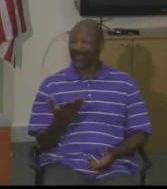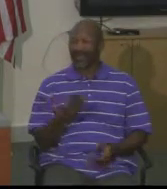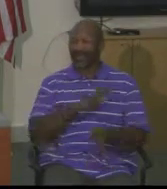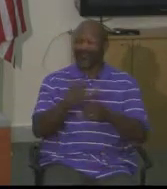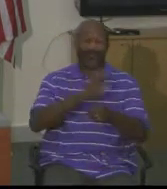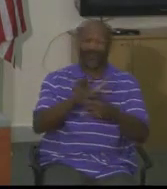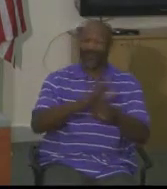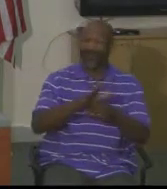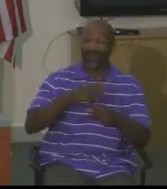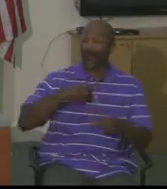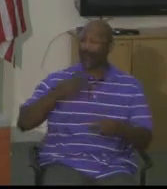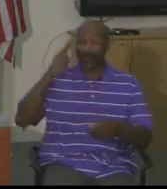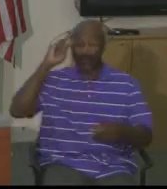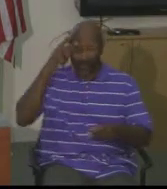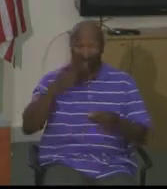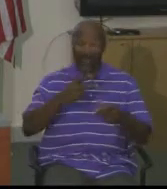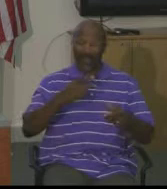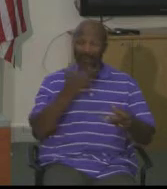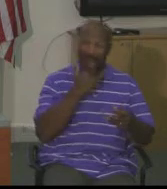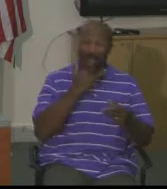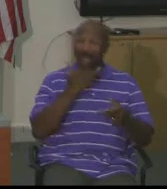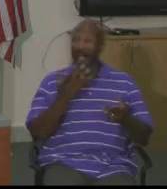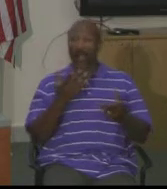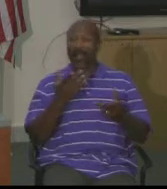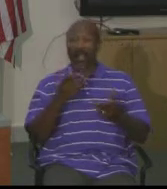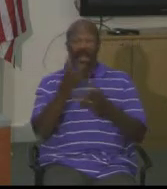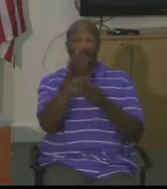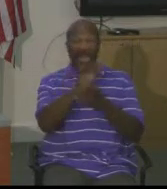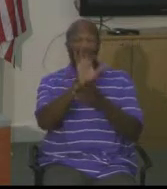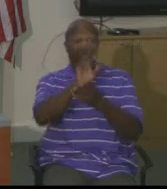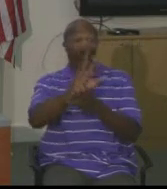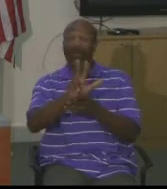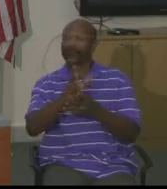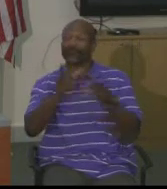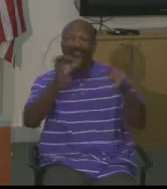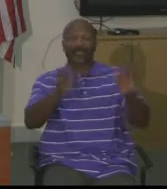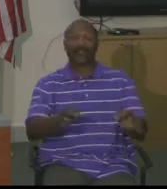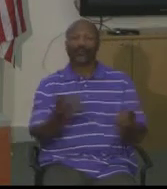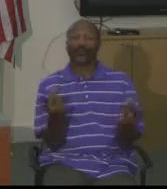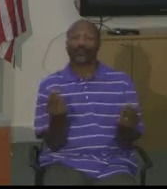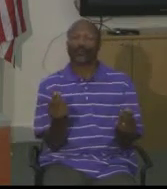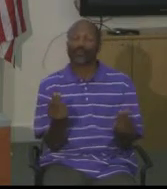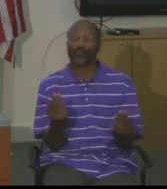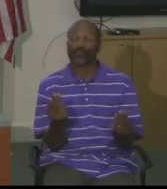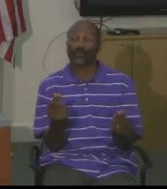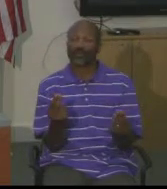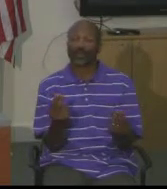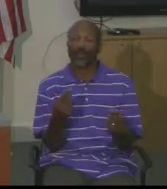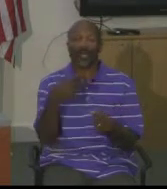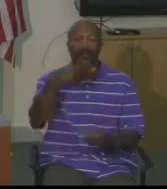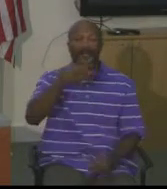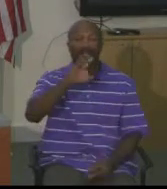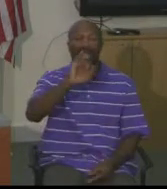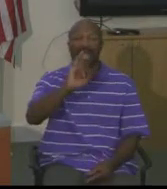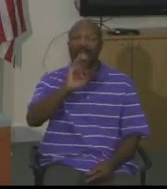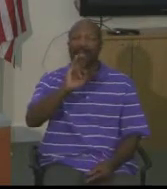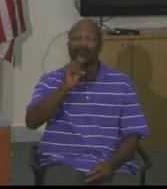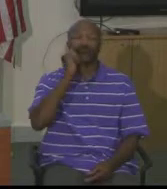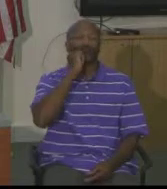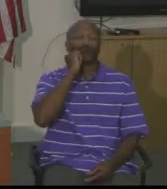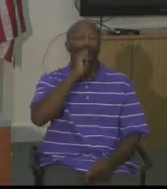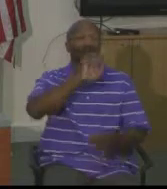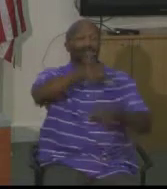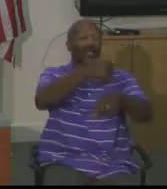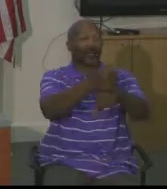enough. We're tired of this. So in 1993, the PCI bus standard